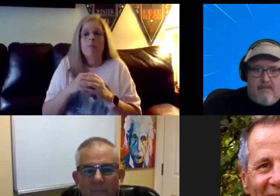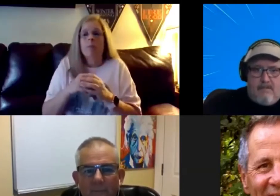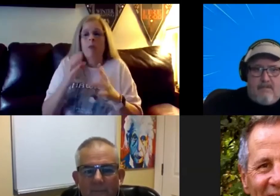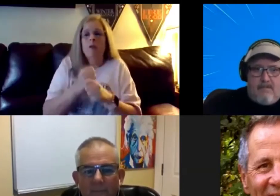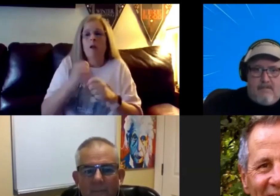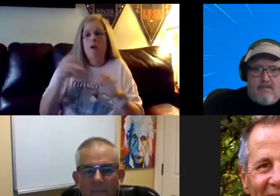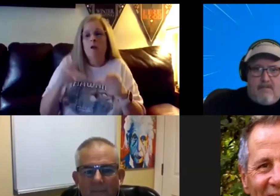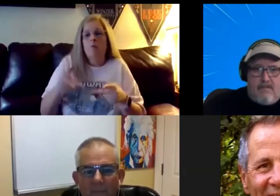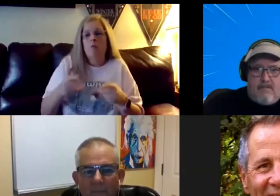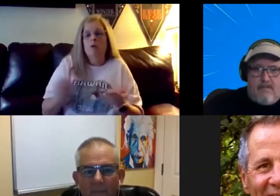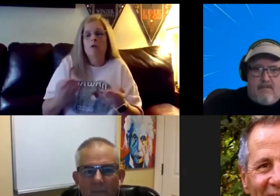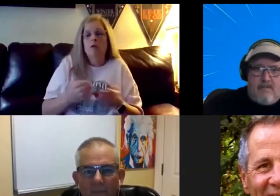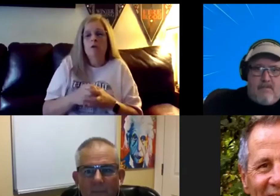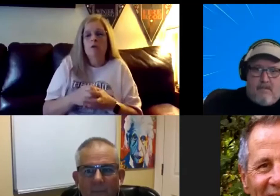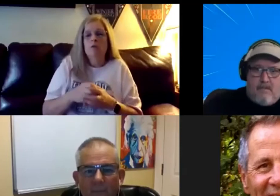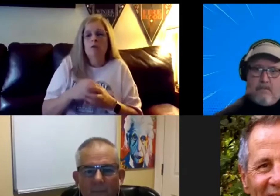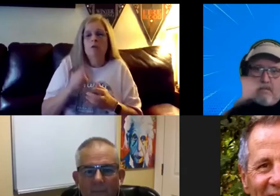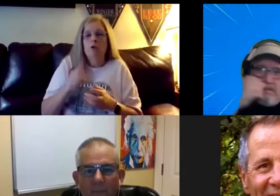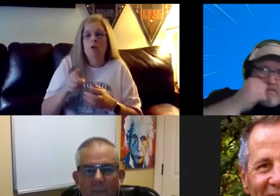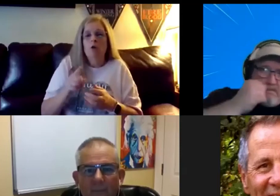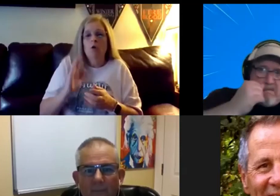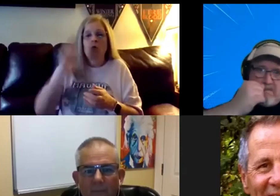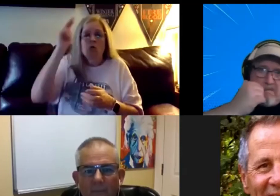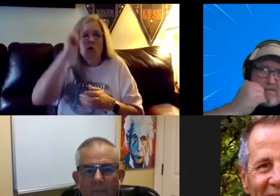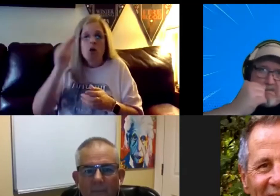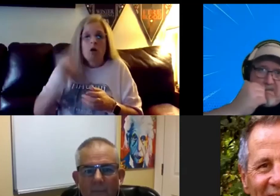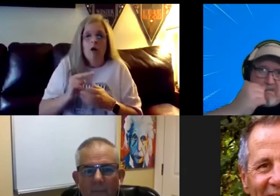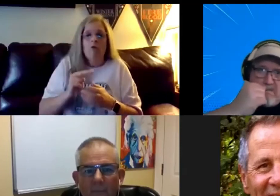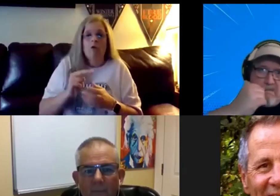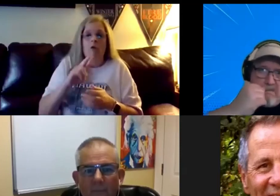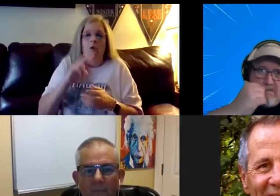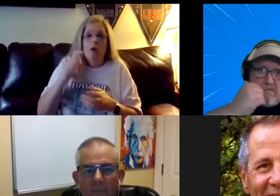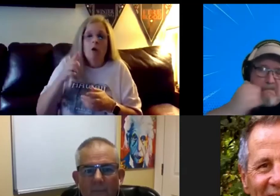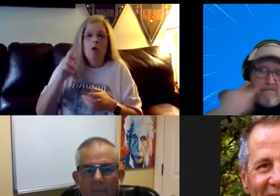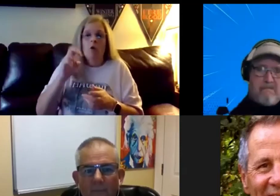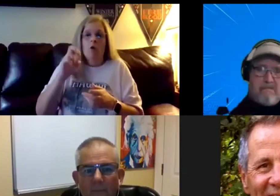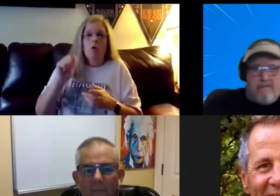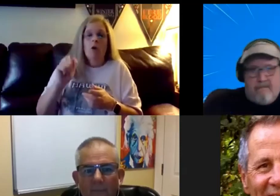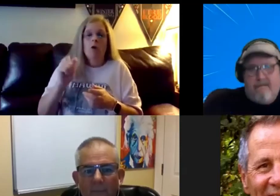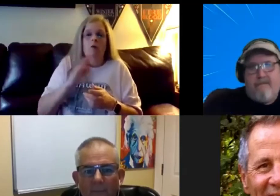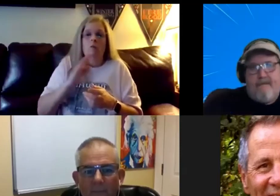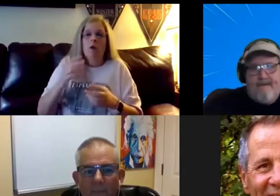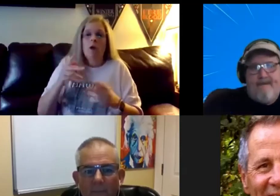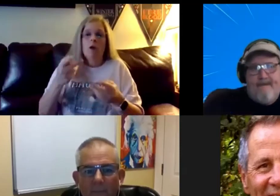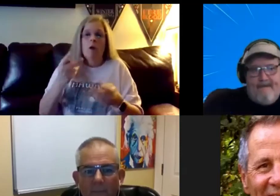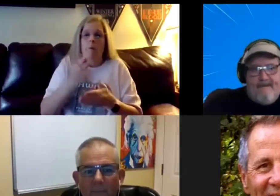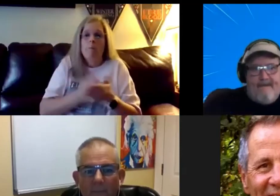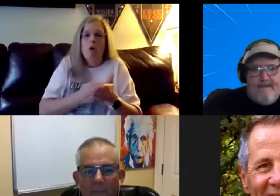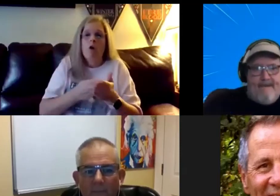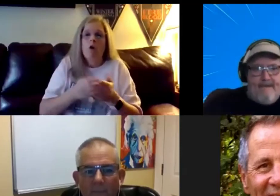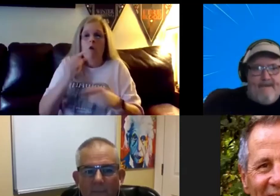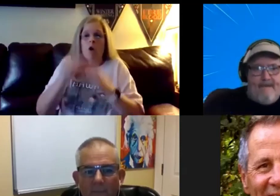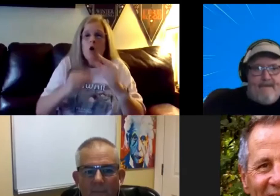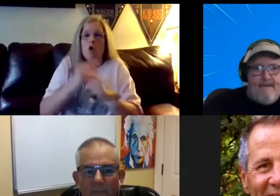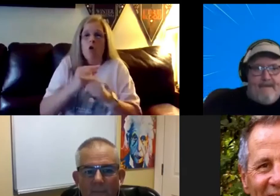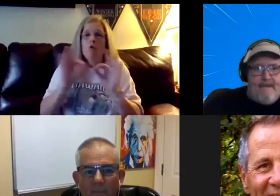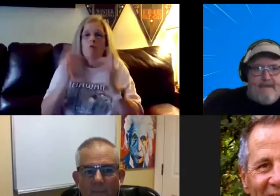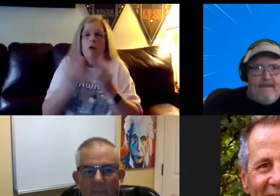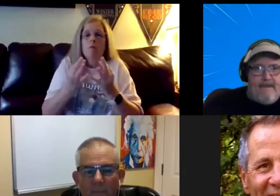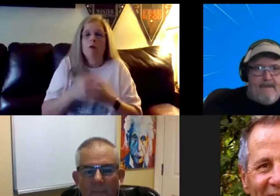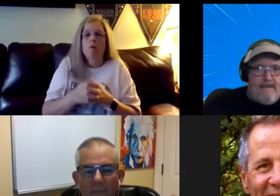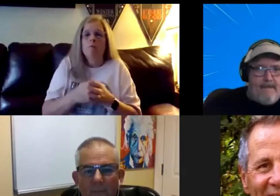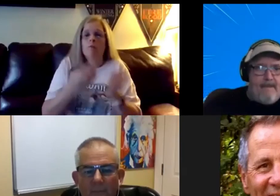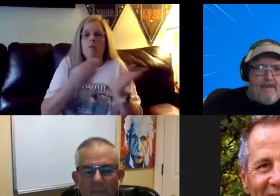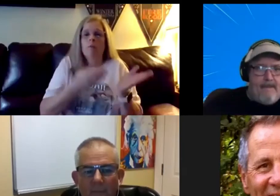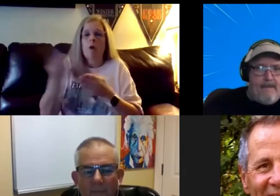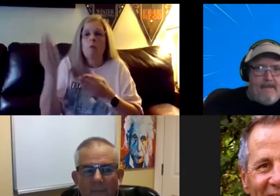here. And you are going to never regret being part of our global family. With that, I'd like to turn it back to you,